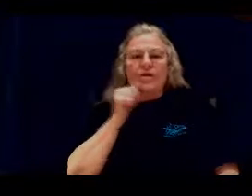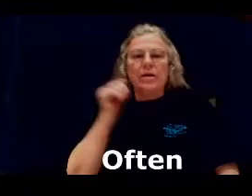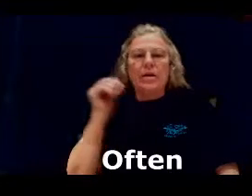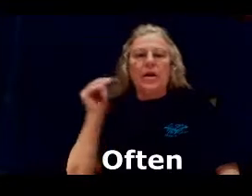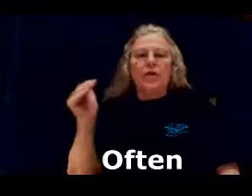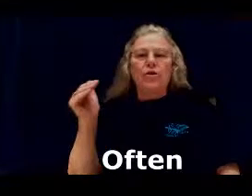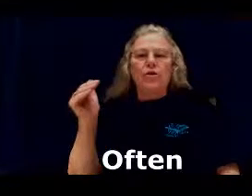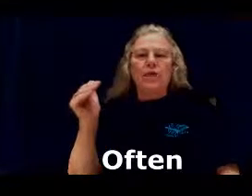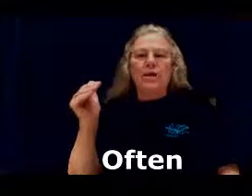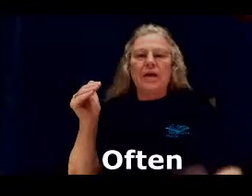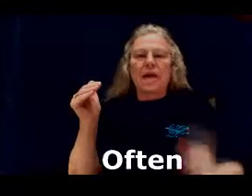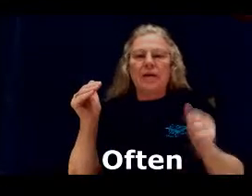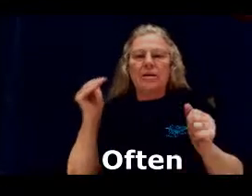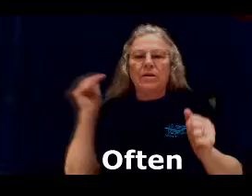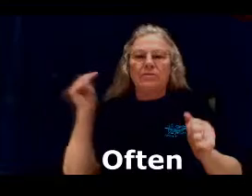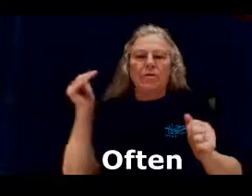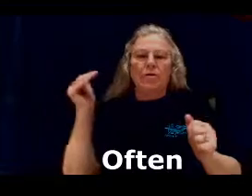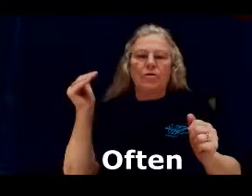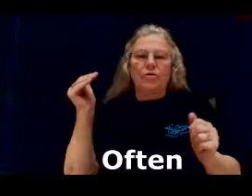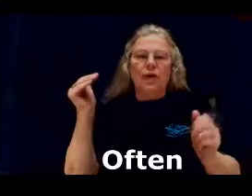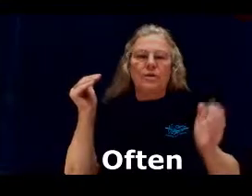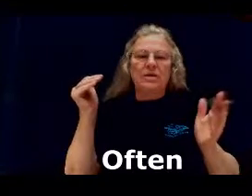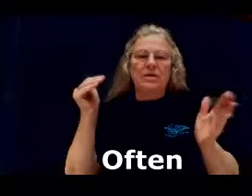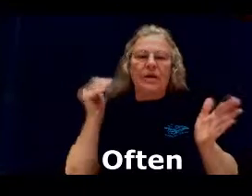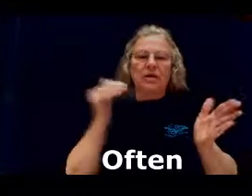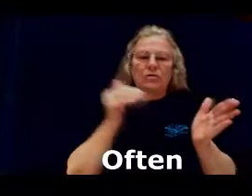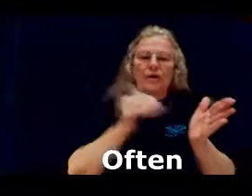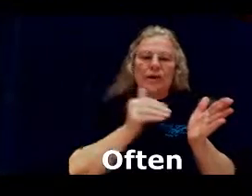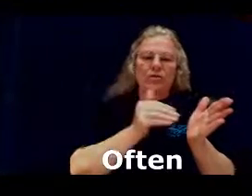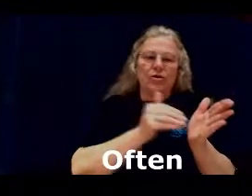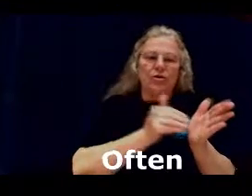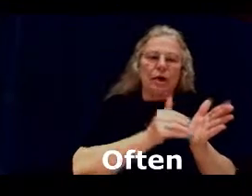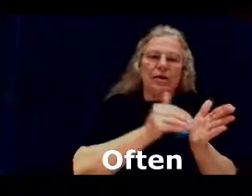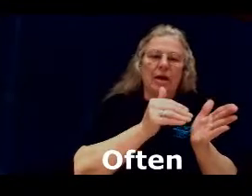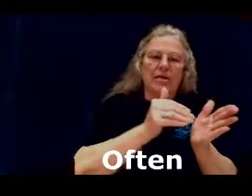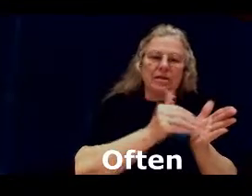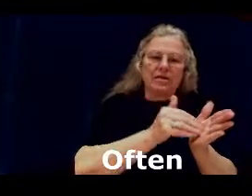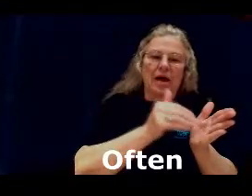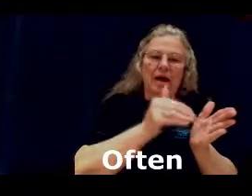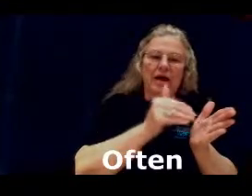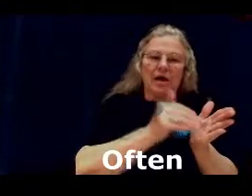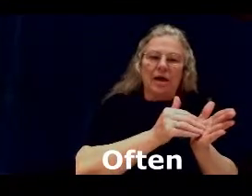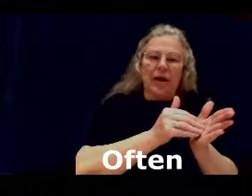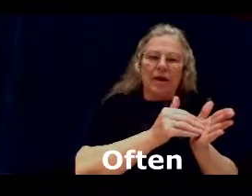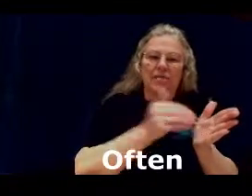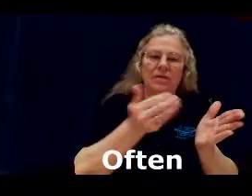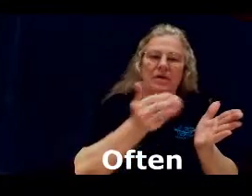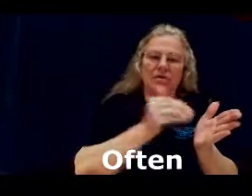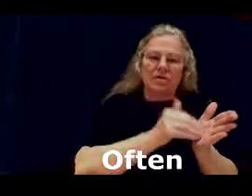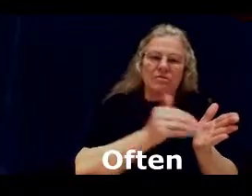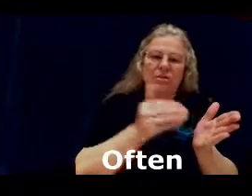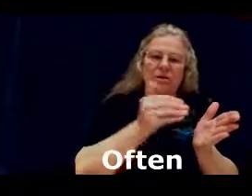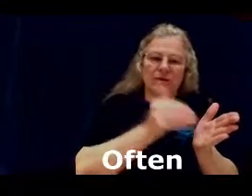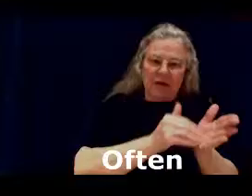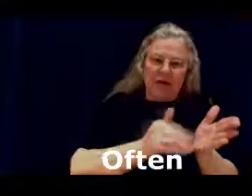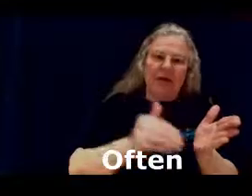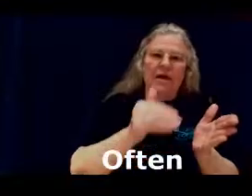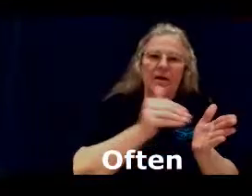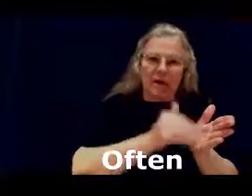Often your bent hand on your dominant side goes into your non-dominant side, and it's just again and